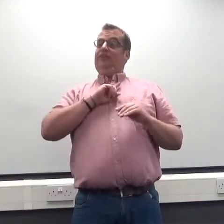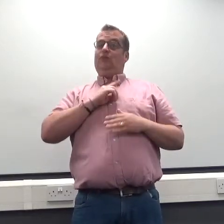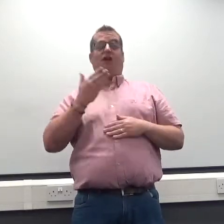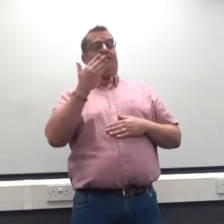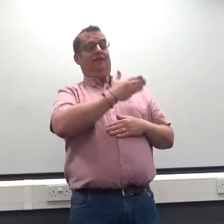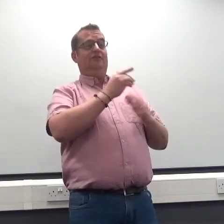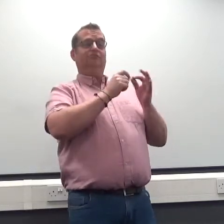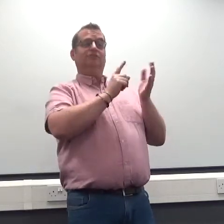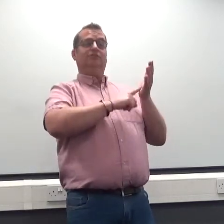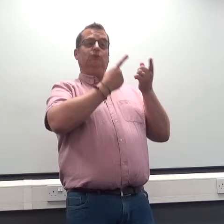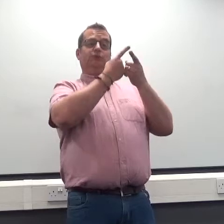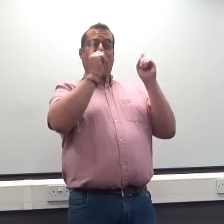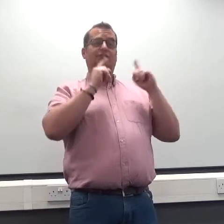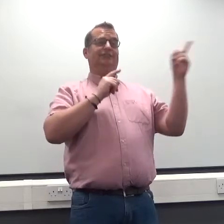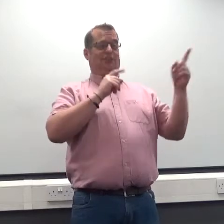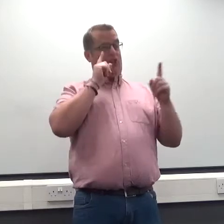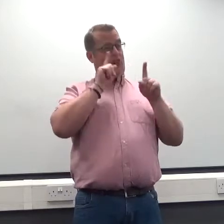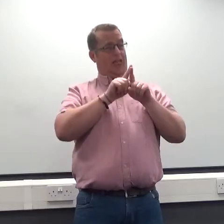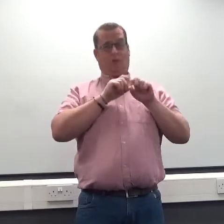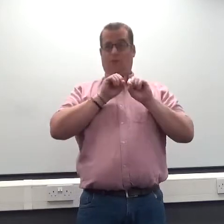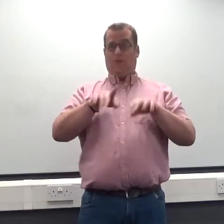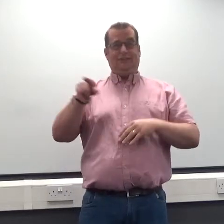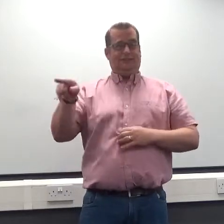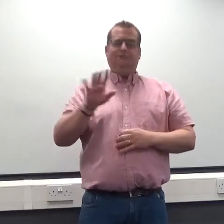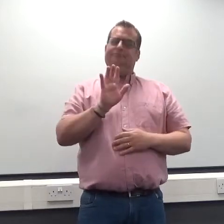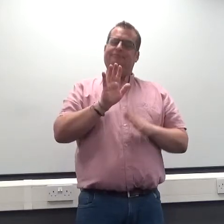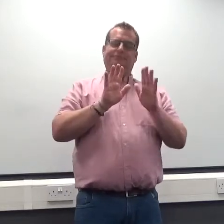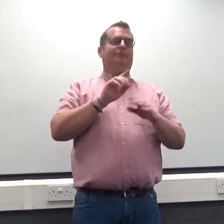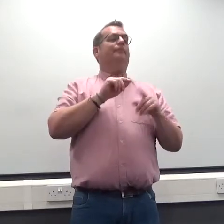and I decided to go to Bristol University